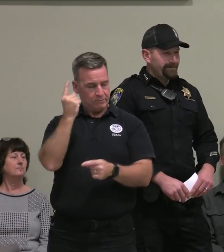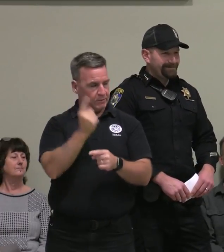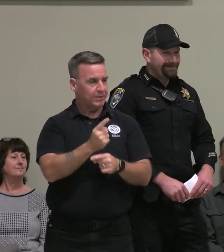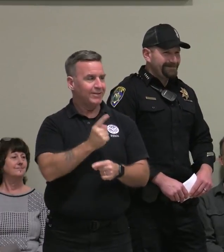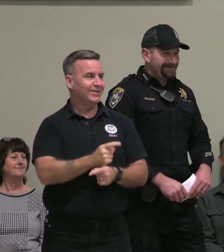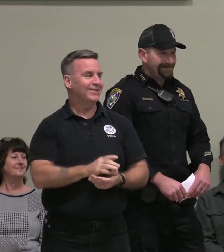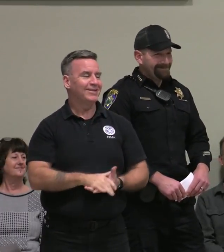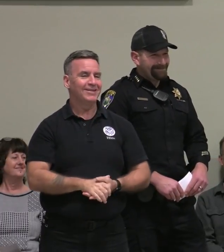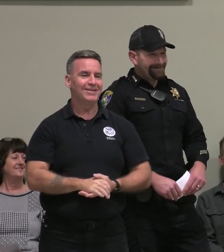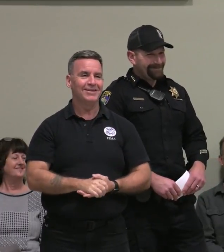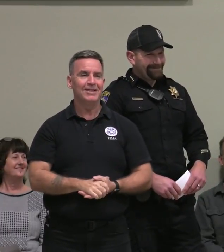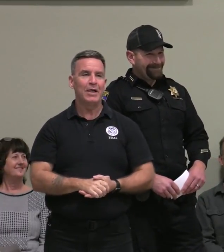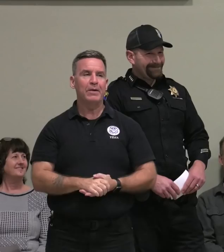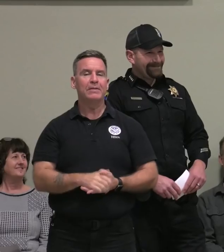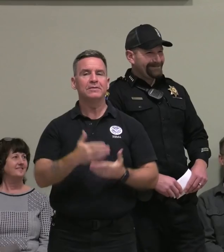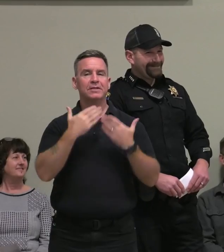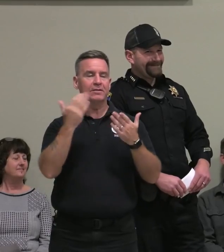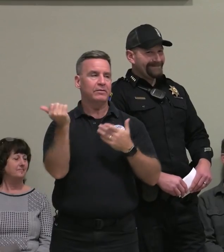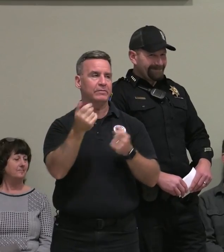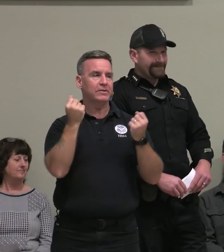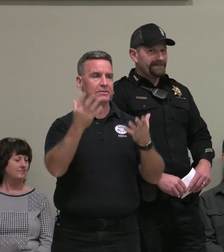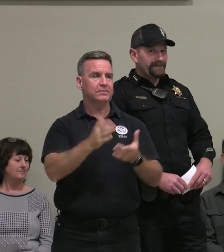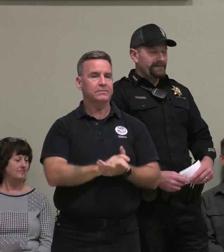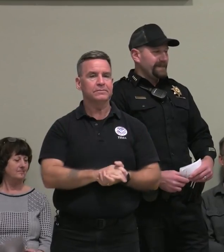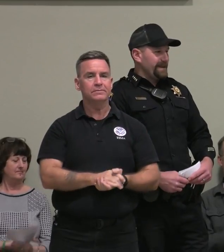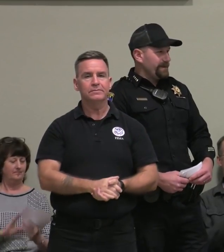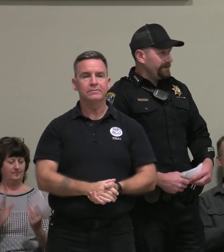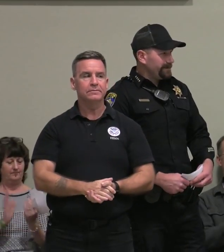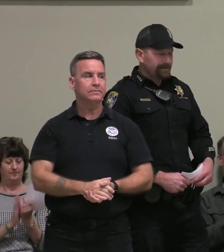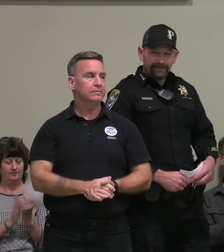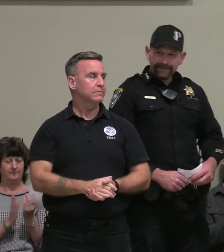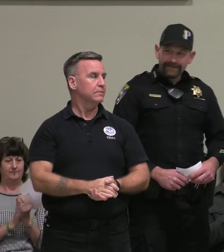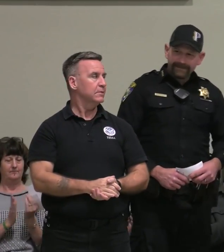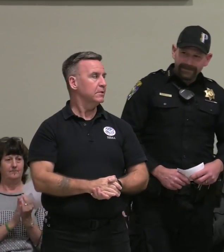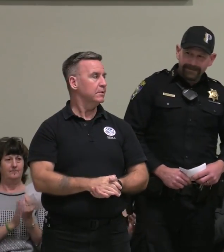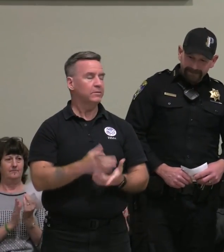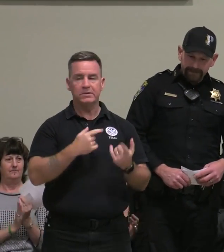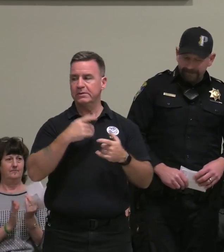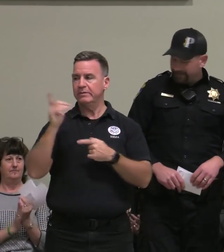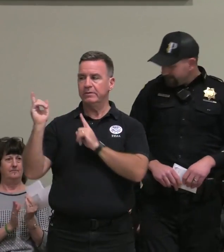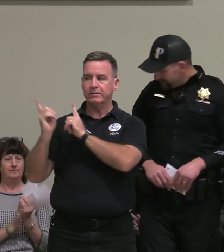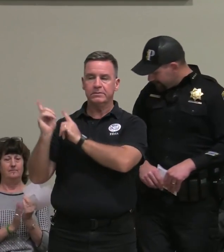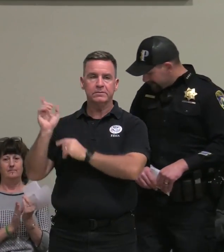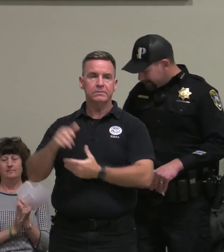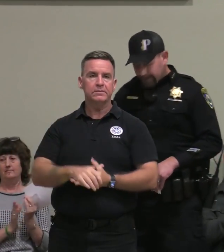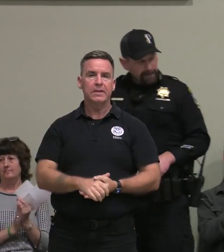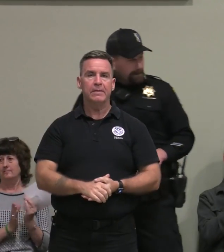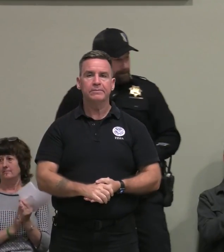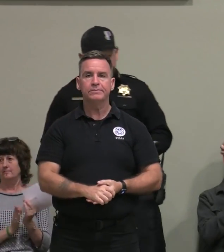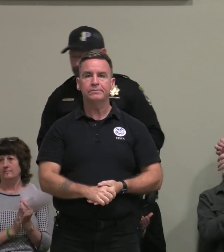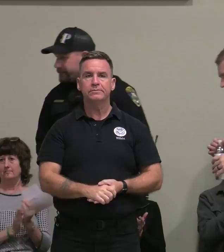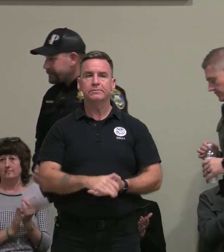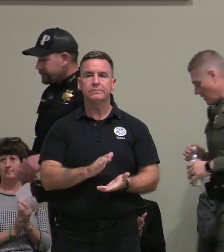Absolutely. So thank you all very much. I appreciate it. And I'll take your question offline. Good.